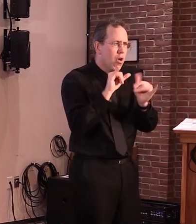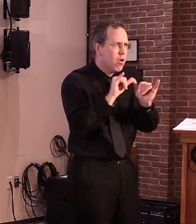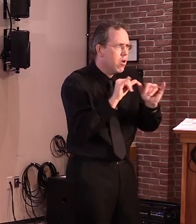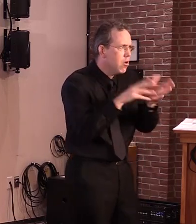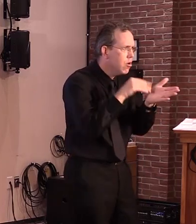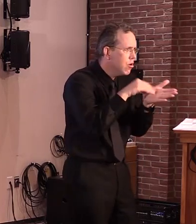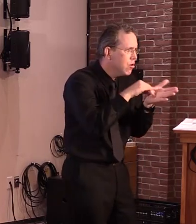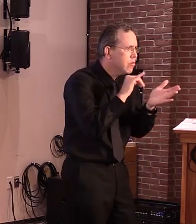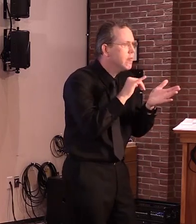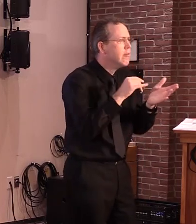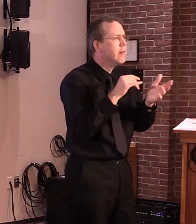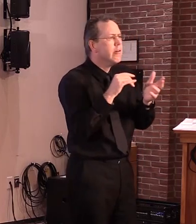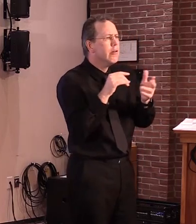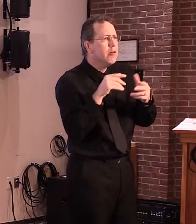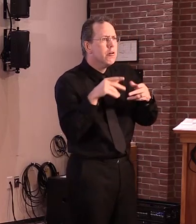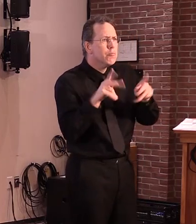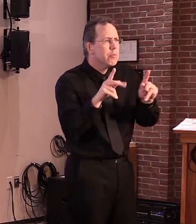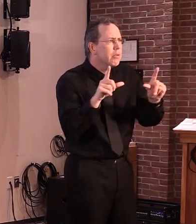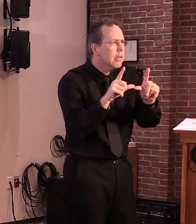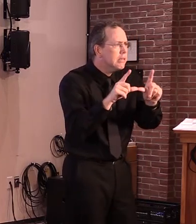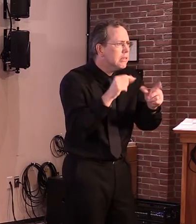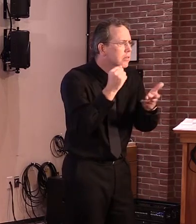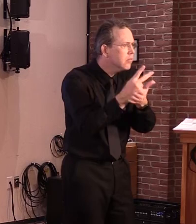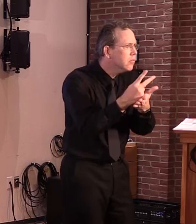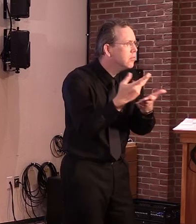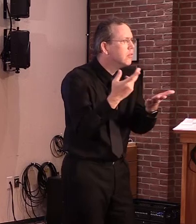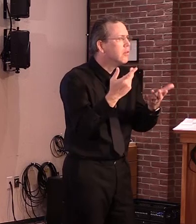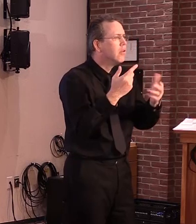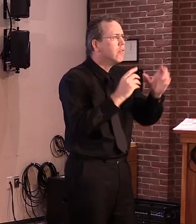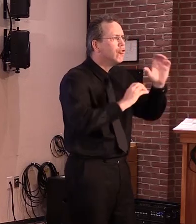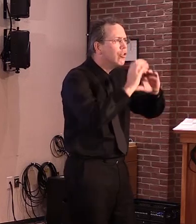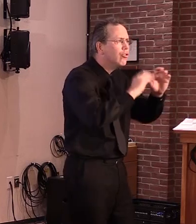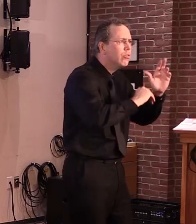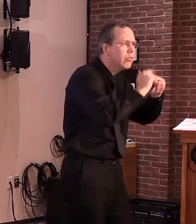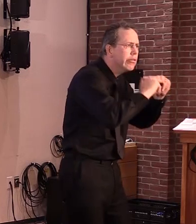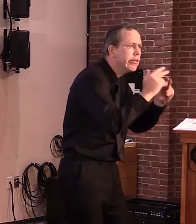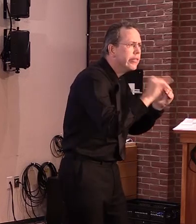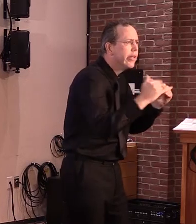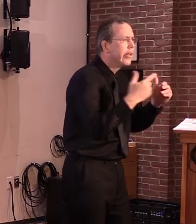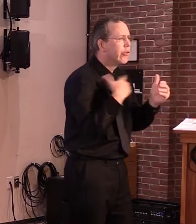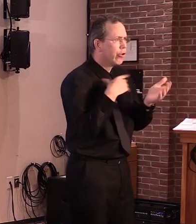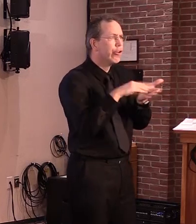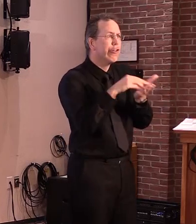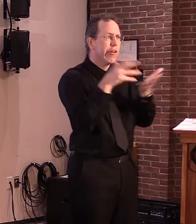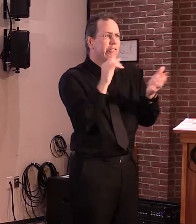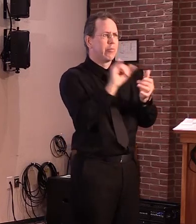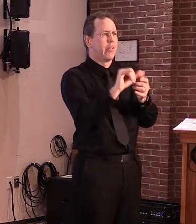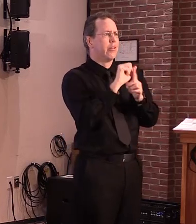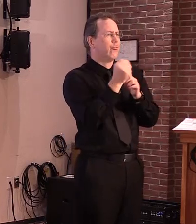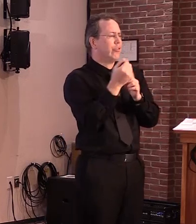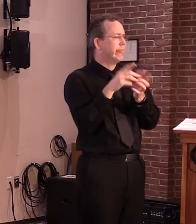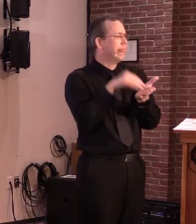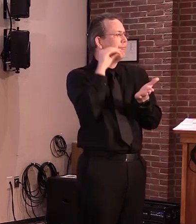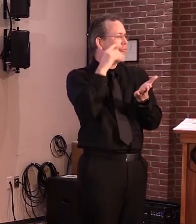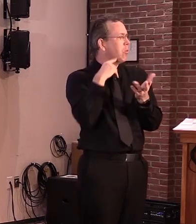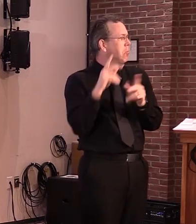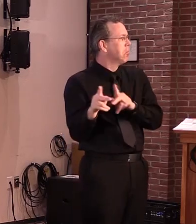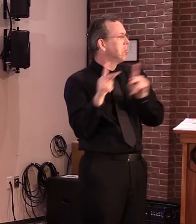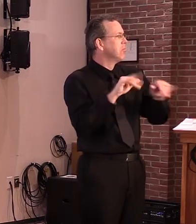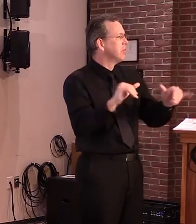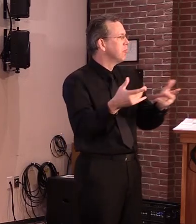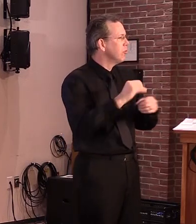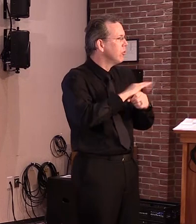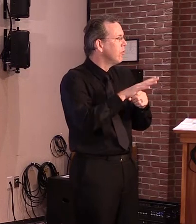could expedite different types of construction. But it is relative to what we're seeing today, and we're going to learn a lot of